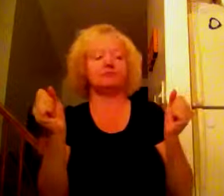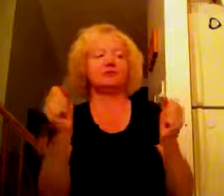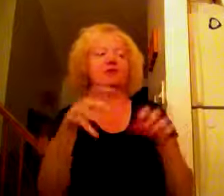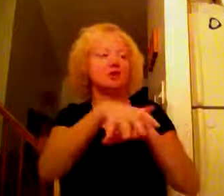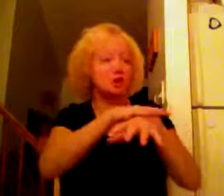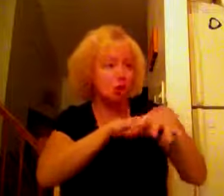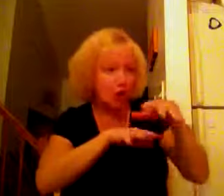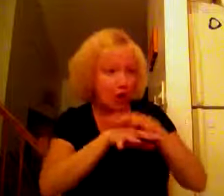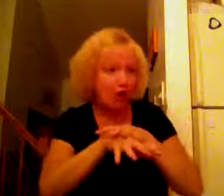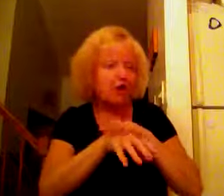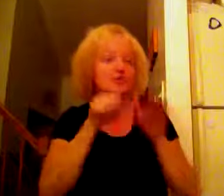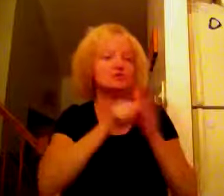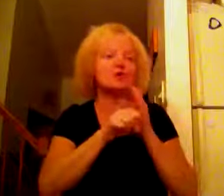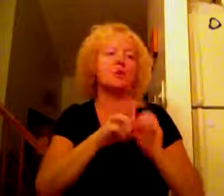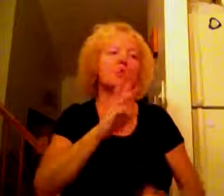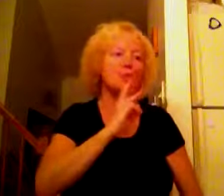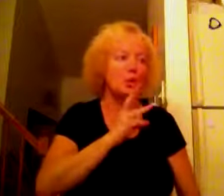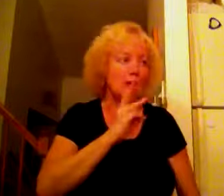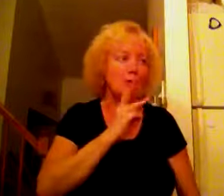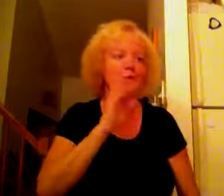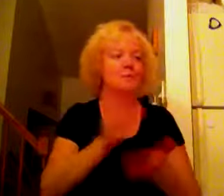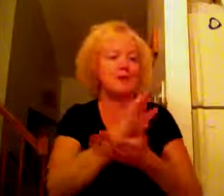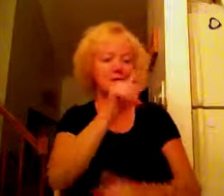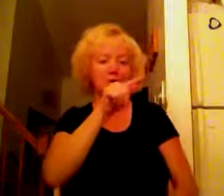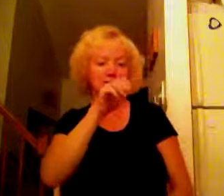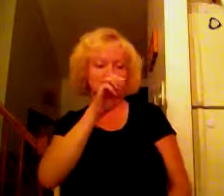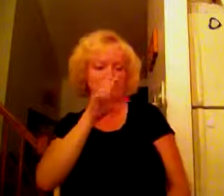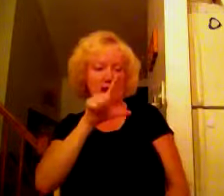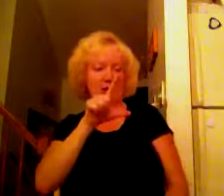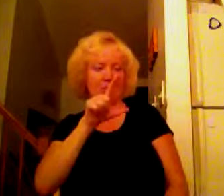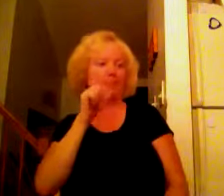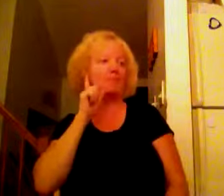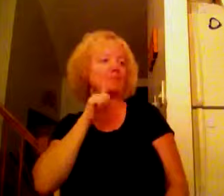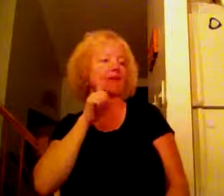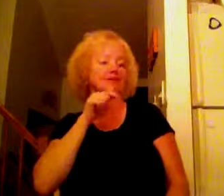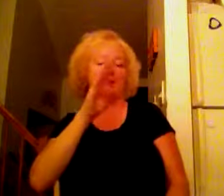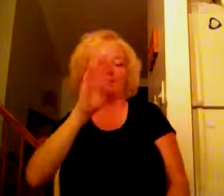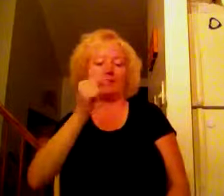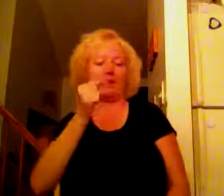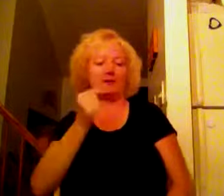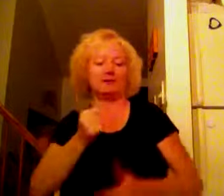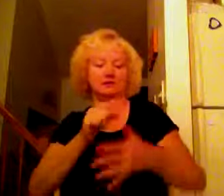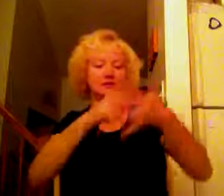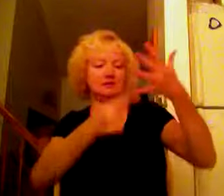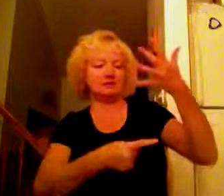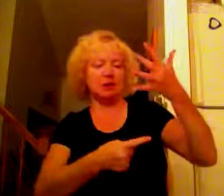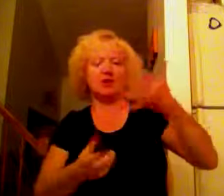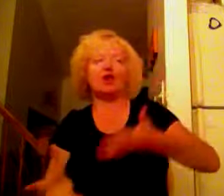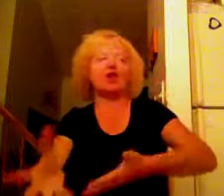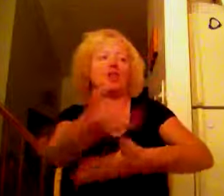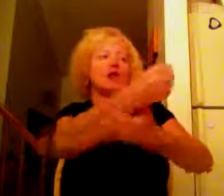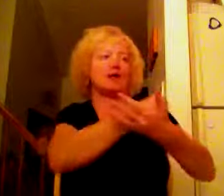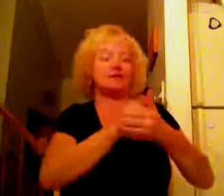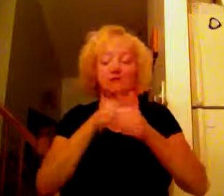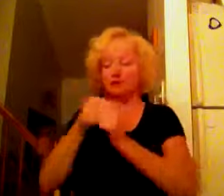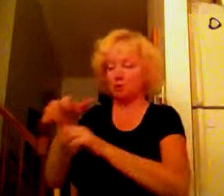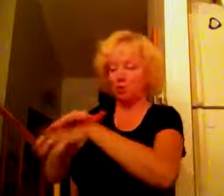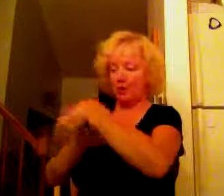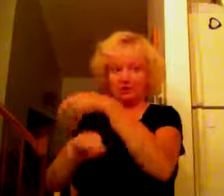paper towels, and a plastic bag. After you have gathered your materials, wash your hands and put gloves on. Now clean the